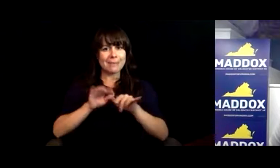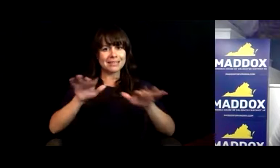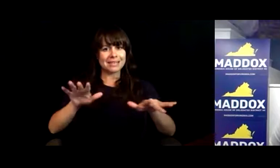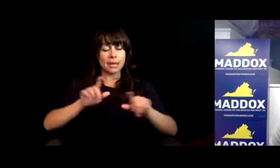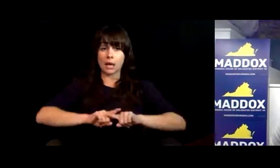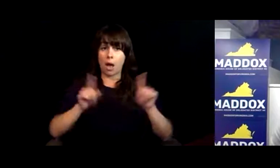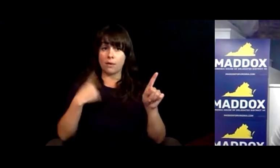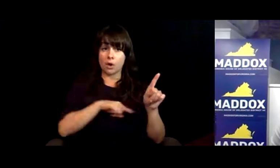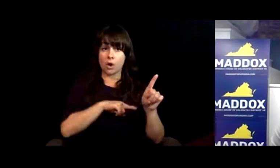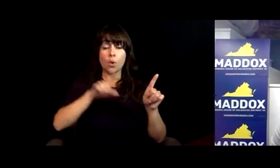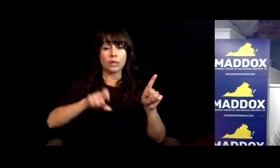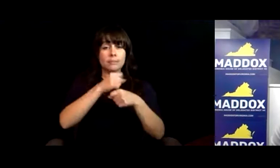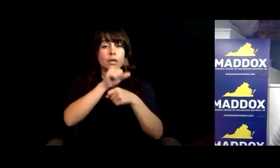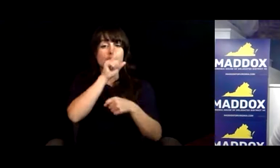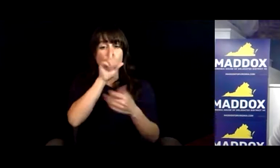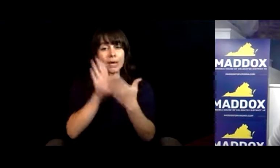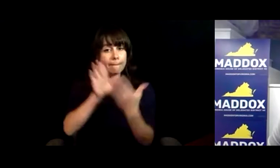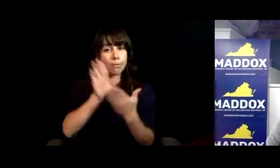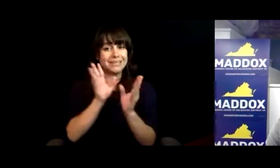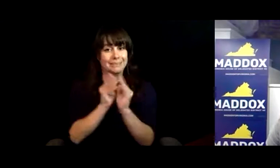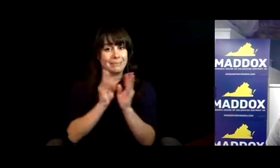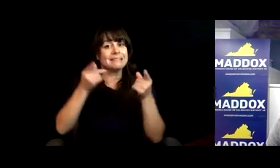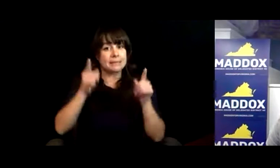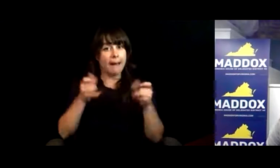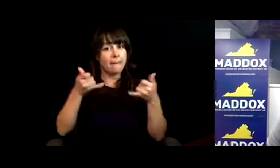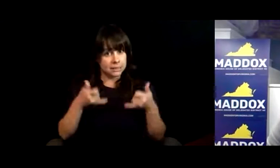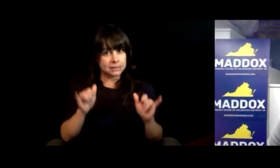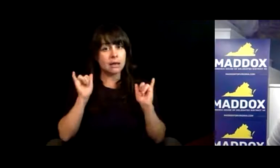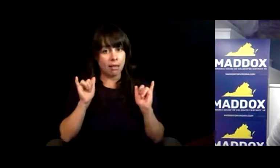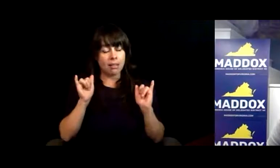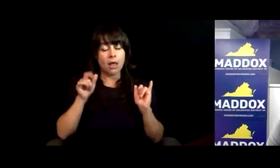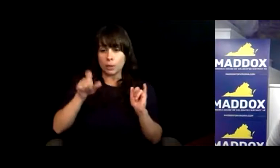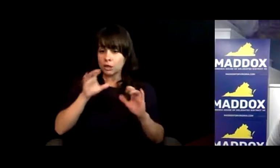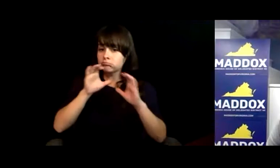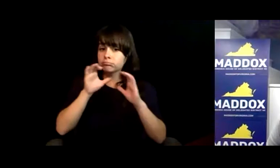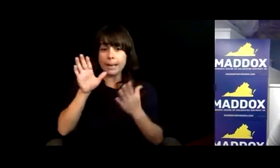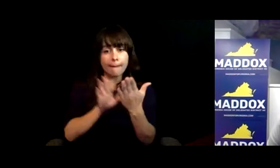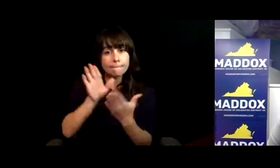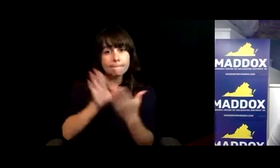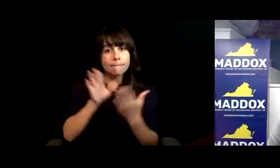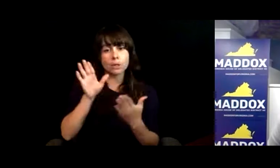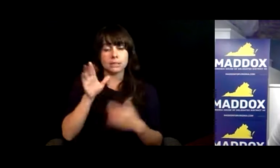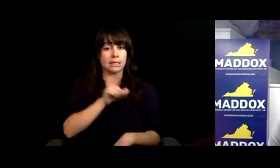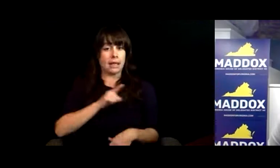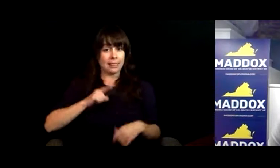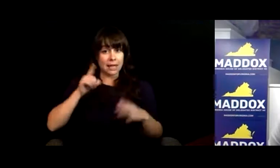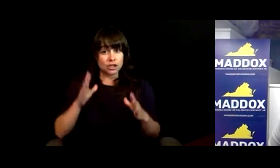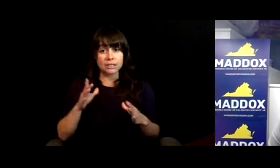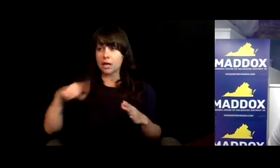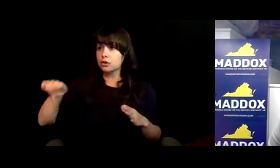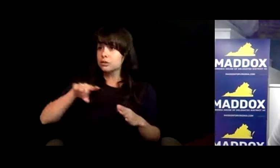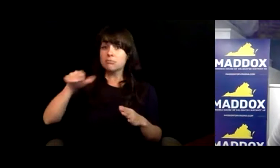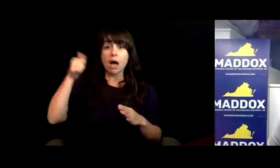sure that we have those in-person meetings, and that we're able to communicate in person, and that our legislators and other government